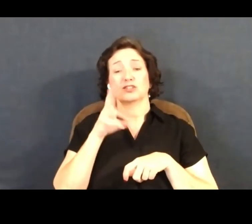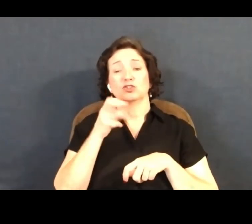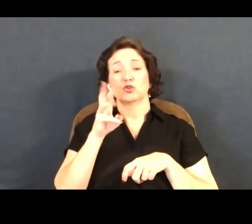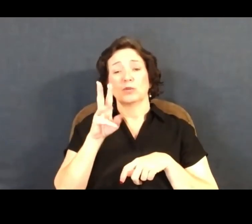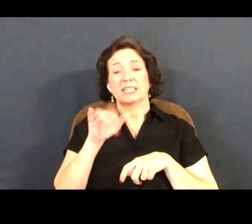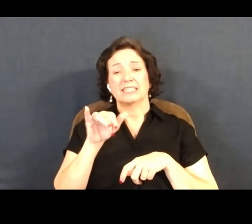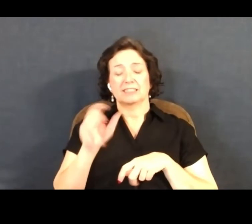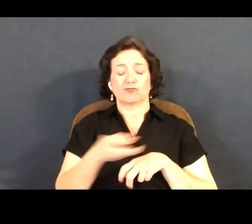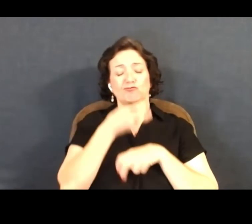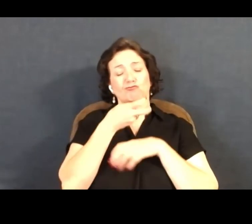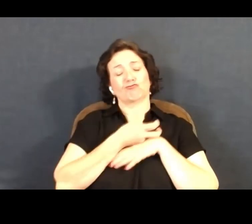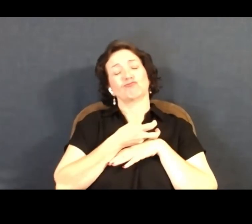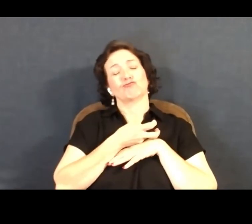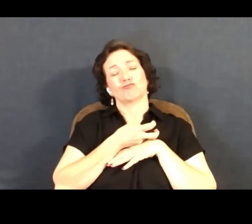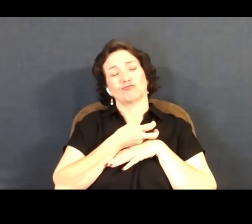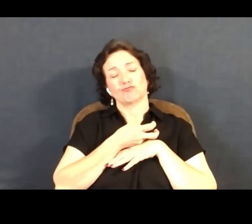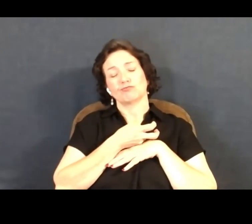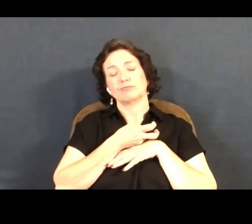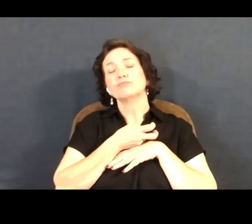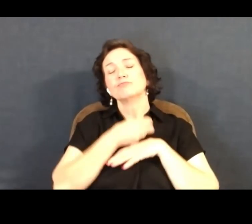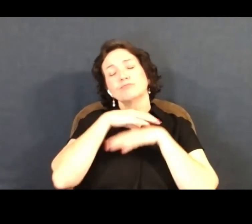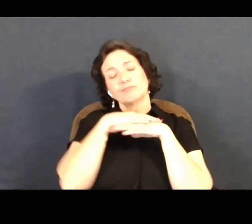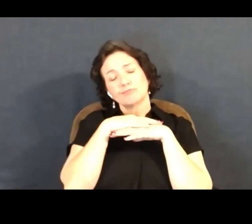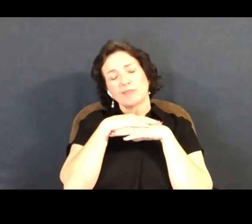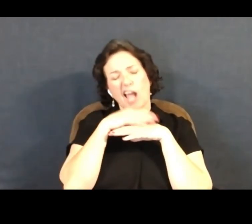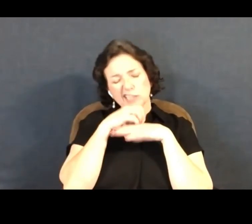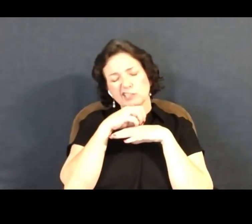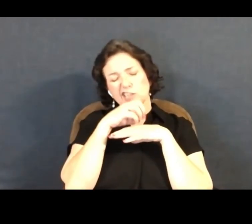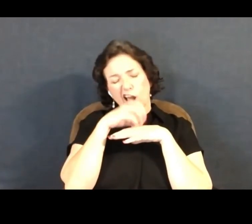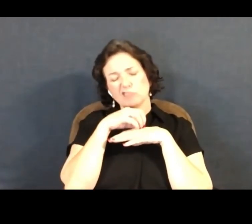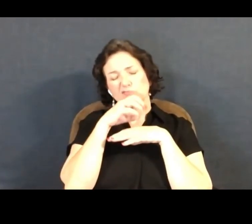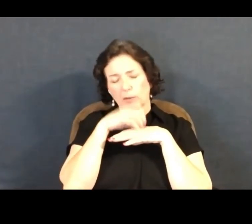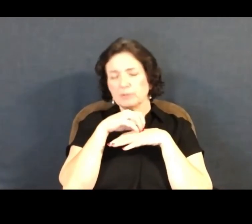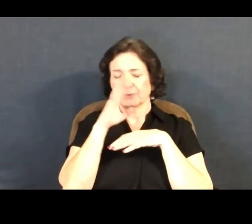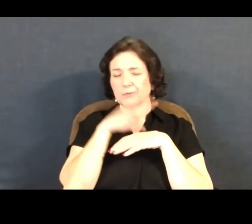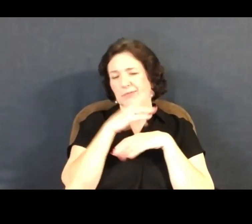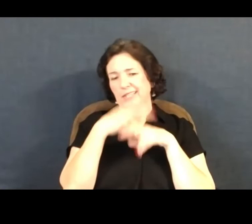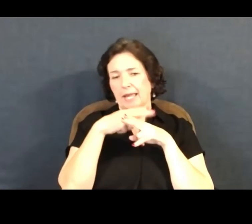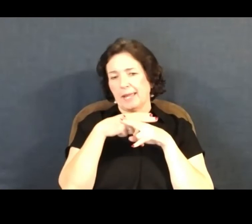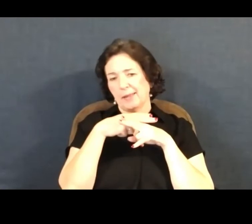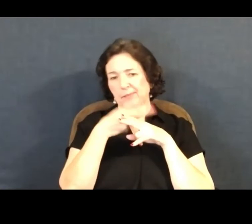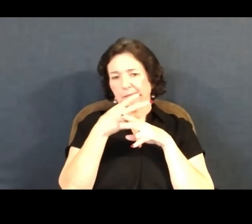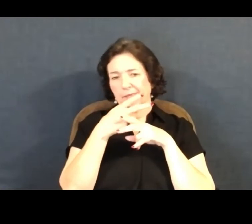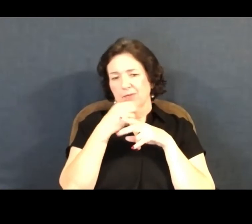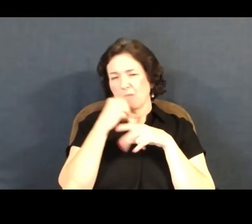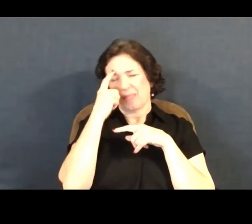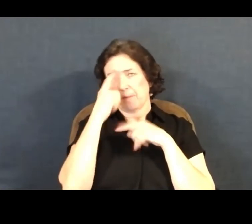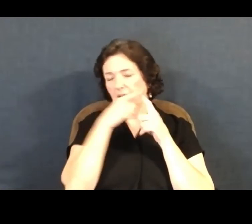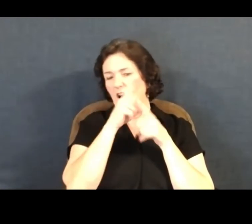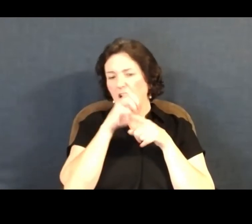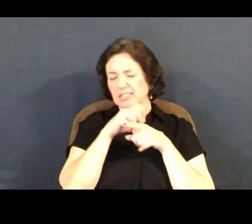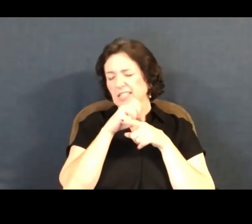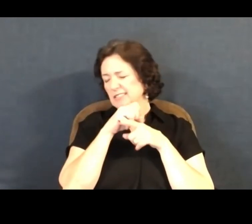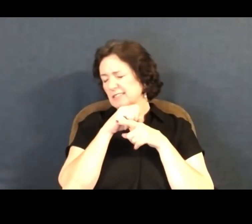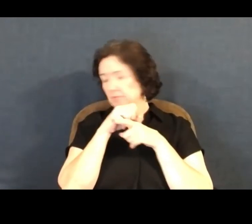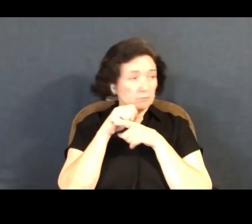of Grandma's lap. Now, Chewy was chewing on something. That's how Chewy got her name. We kind of don't try to think about that too much, but brought her back